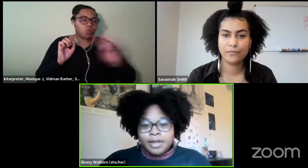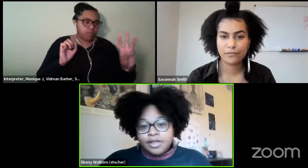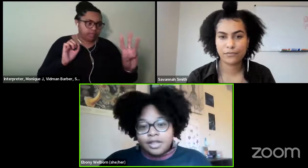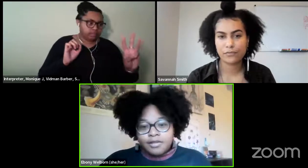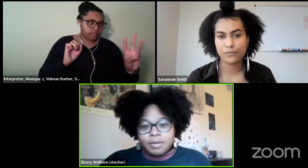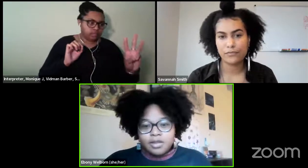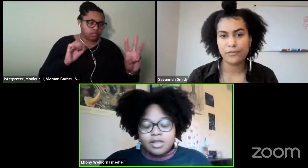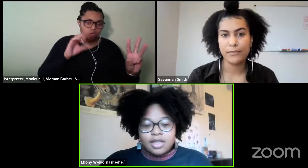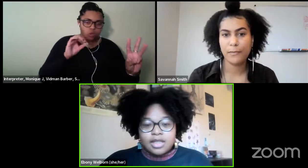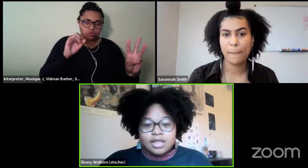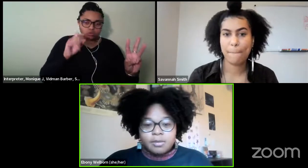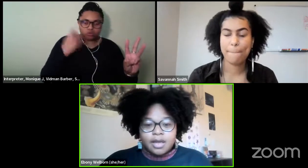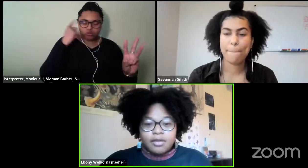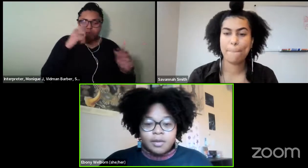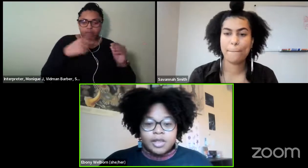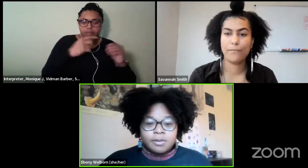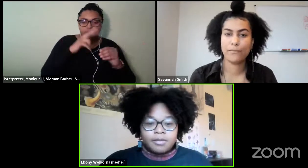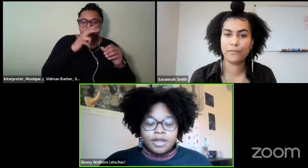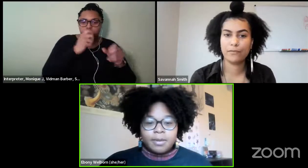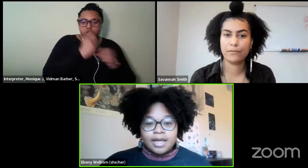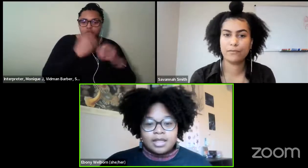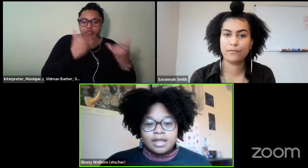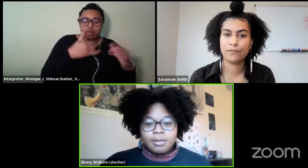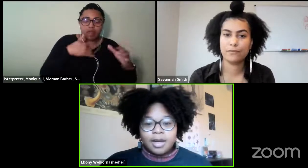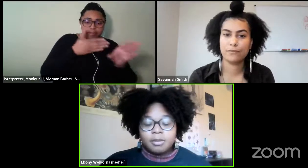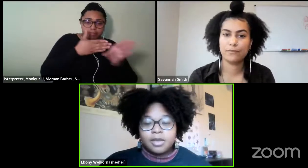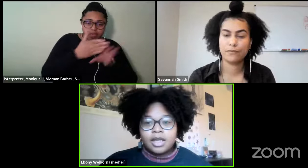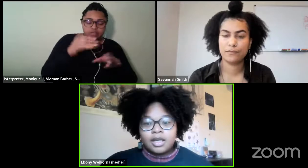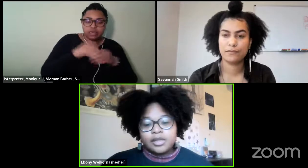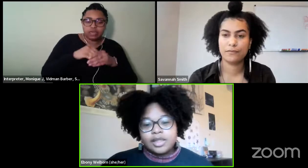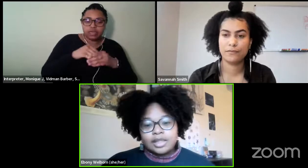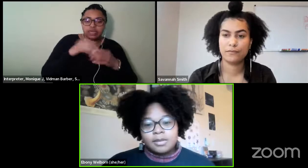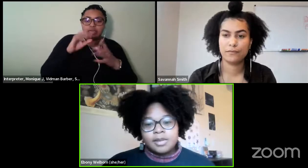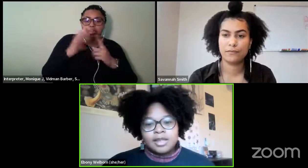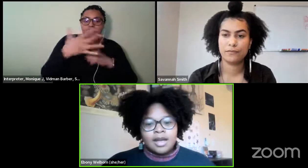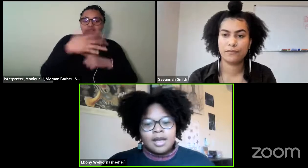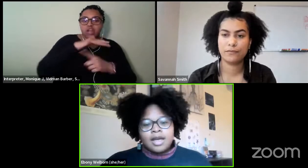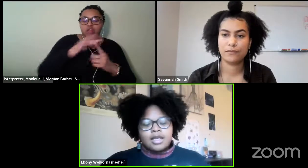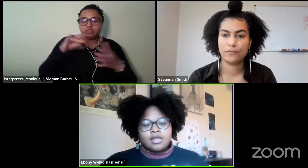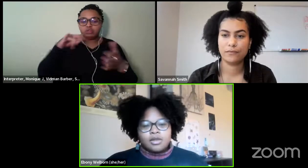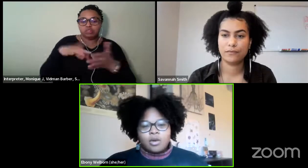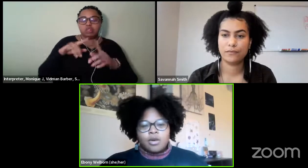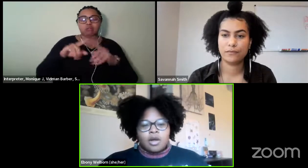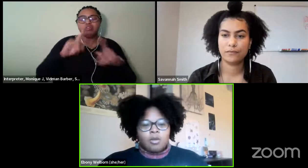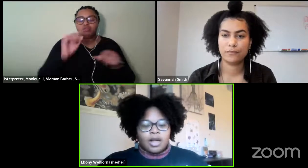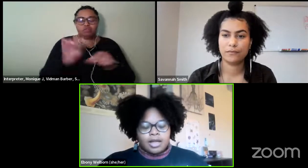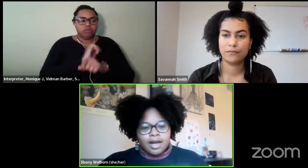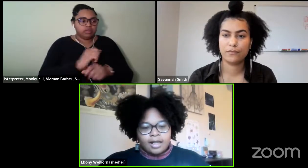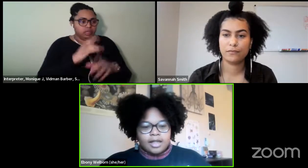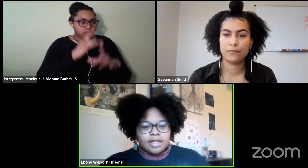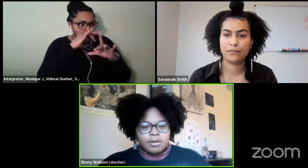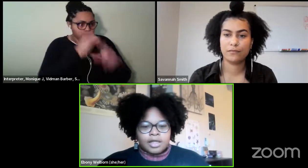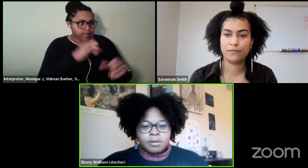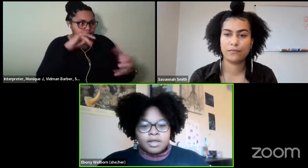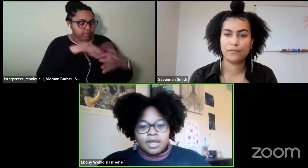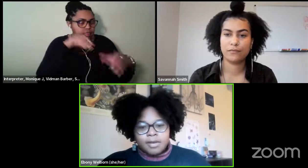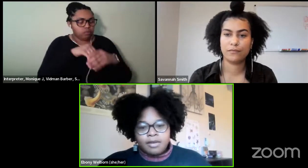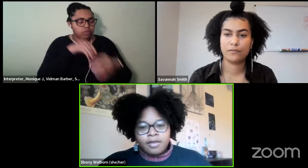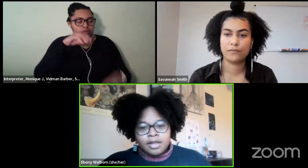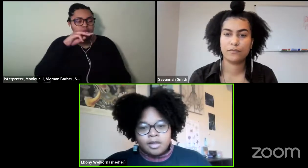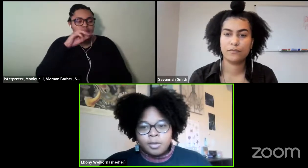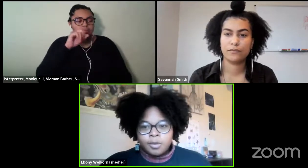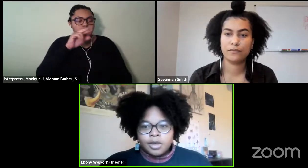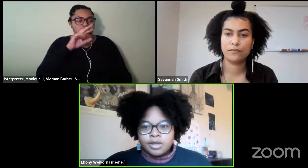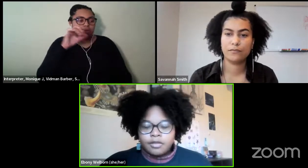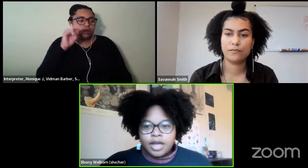I've majored in environmental studies, but have always been really passionate about marine ecosystems. And so while in college, I was able to get